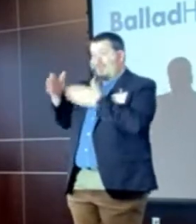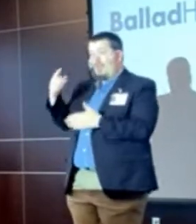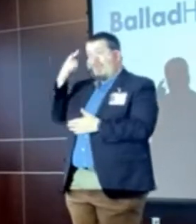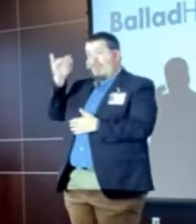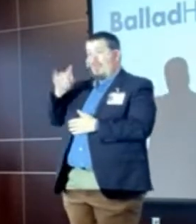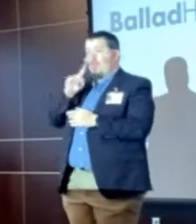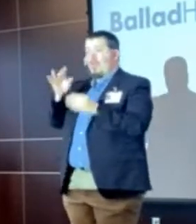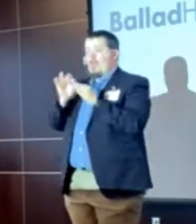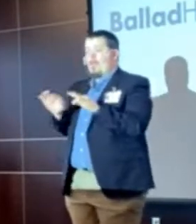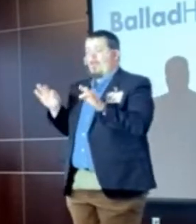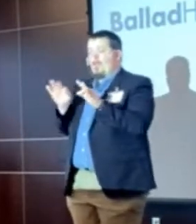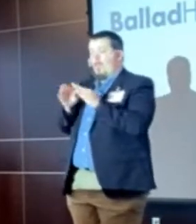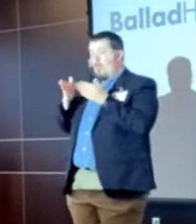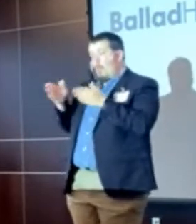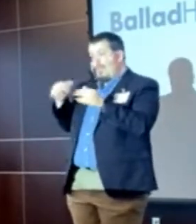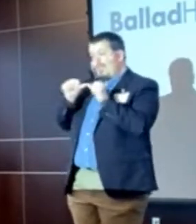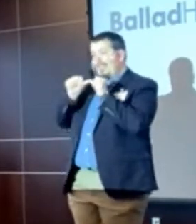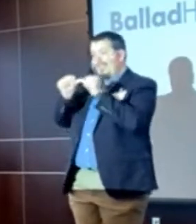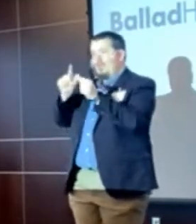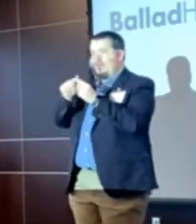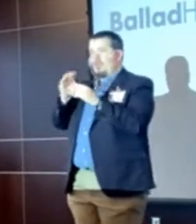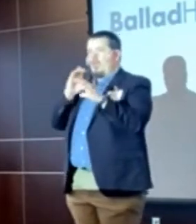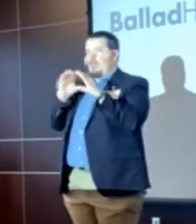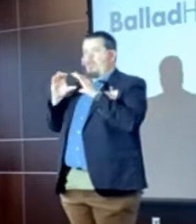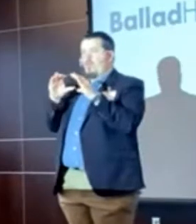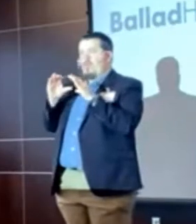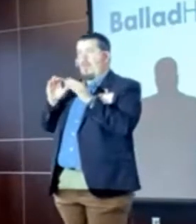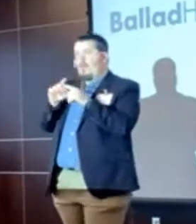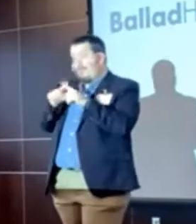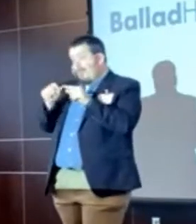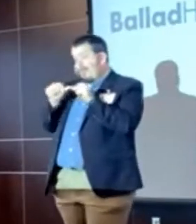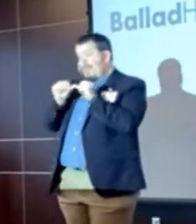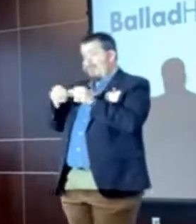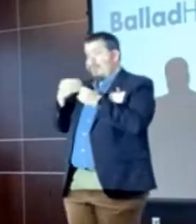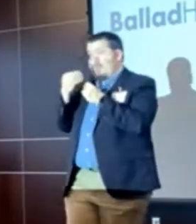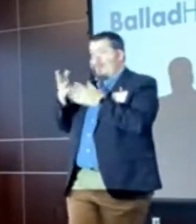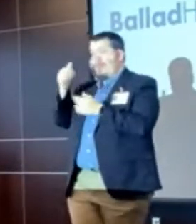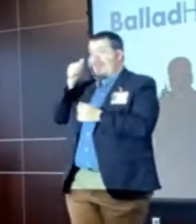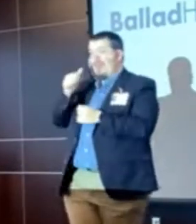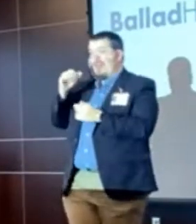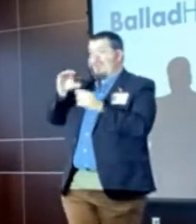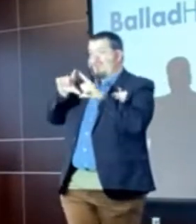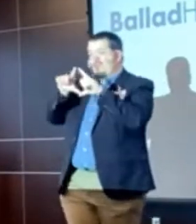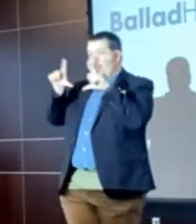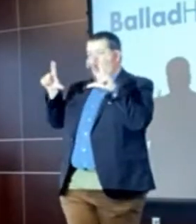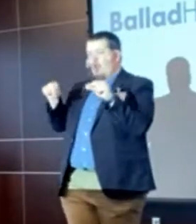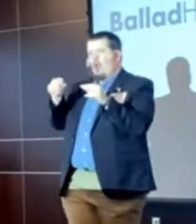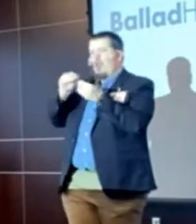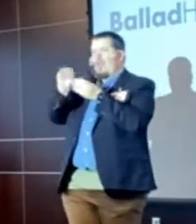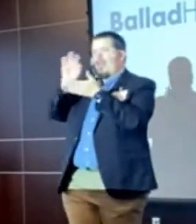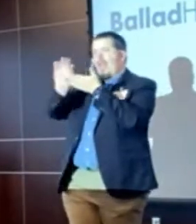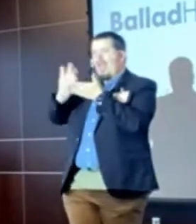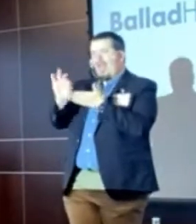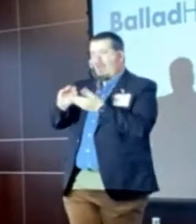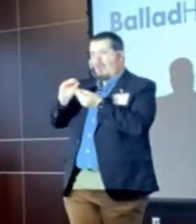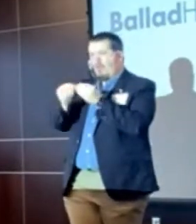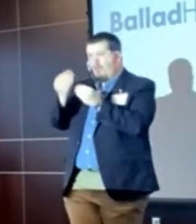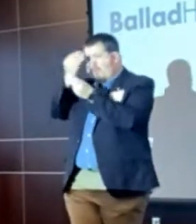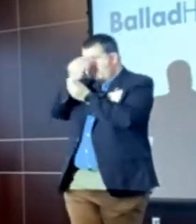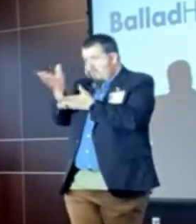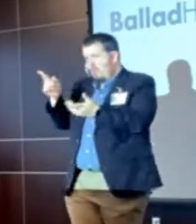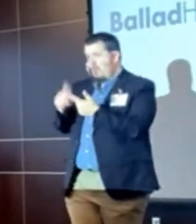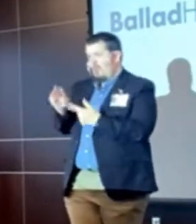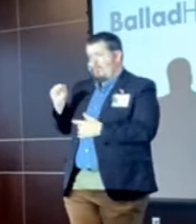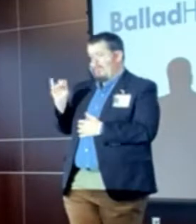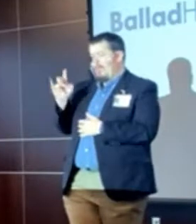really important way for us to continue to communicate. But we'll continue to provide our daily scorecards like we have been, and providing information to the